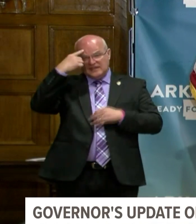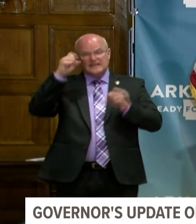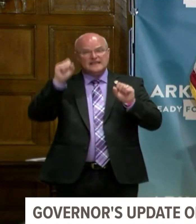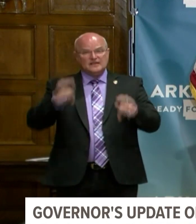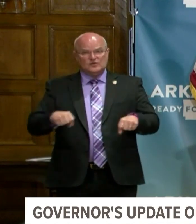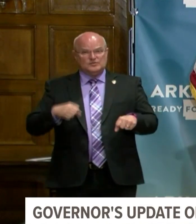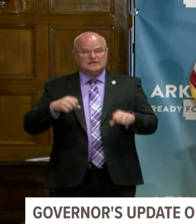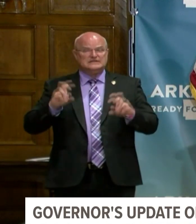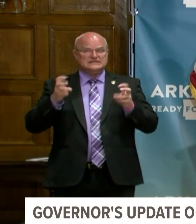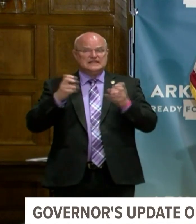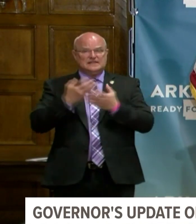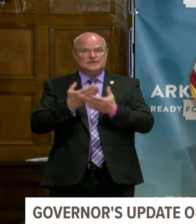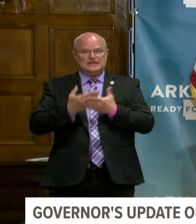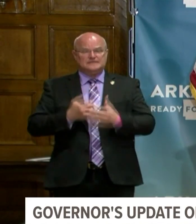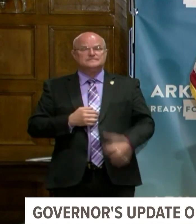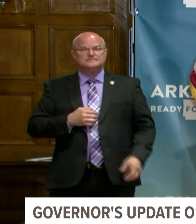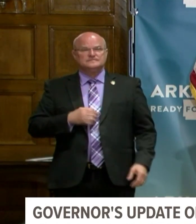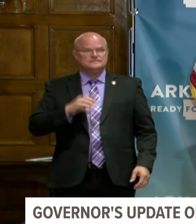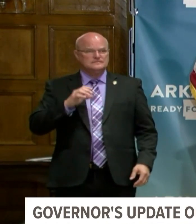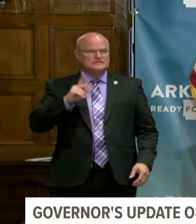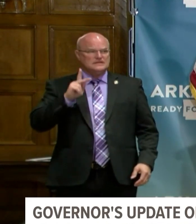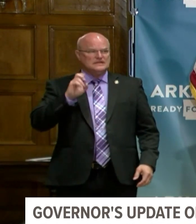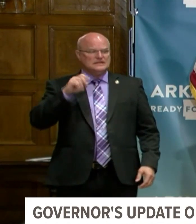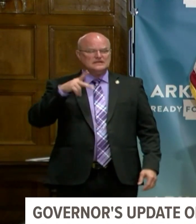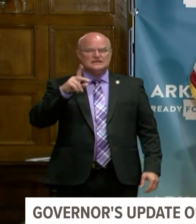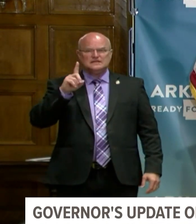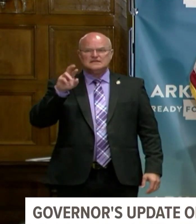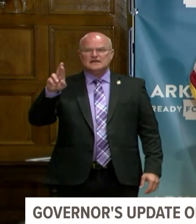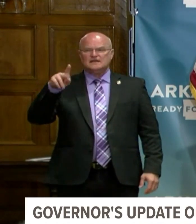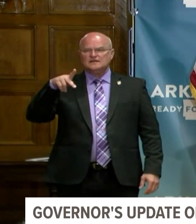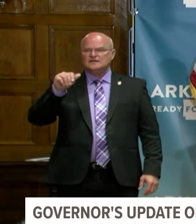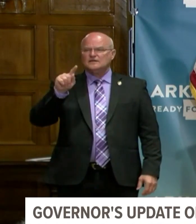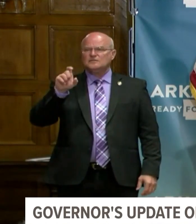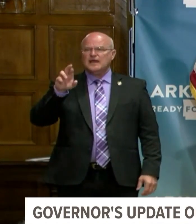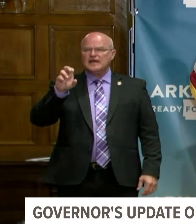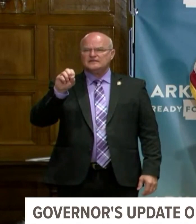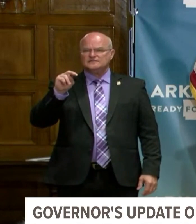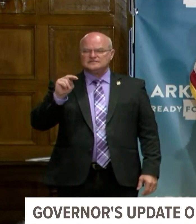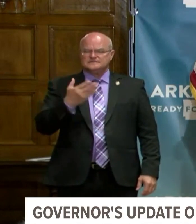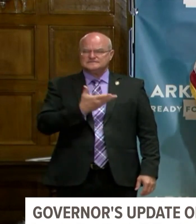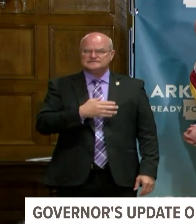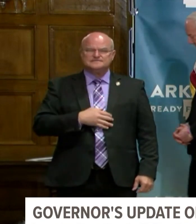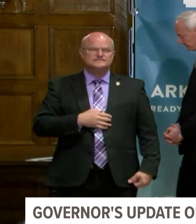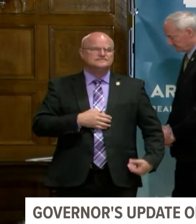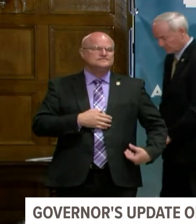that they would be entitled to that. Cam, do you, Dr. Patterson?